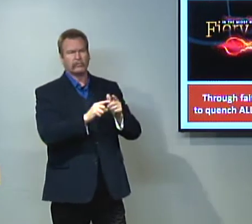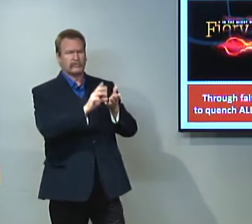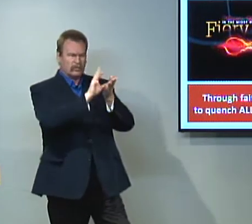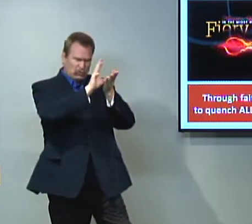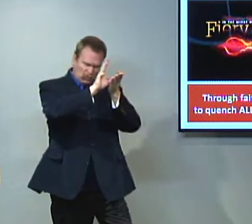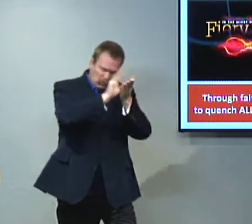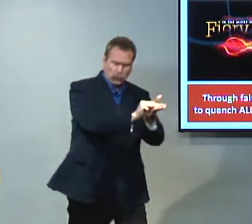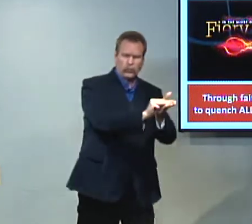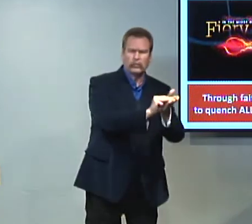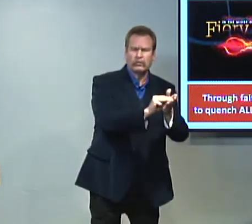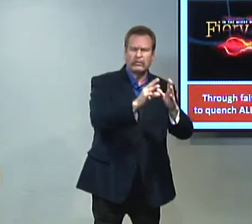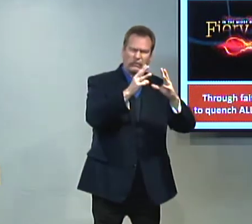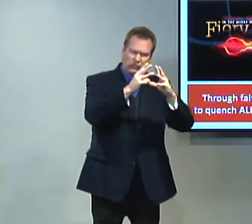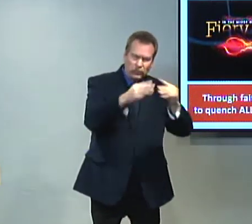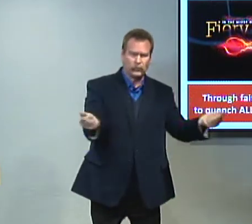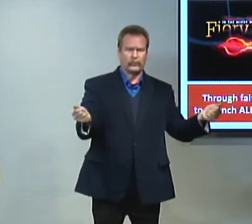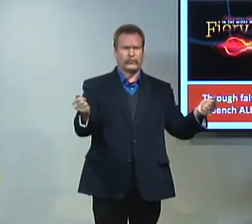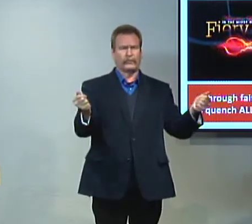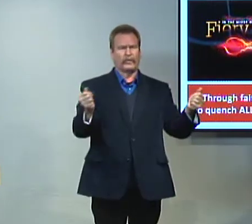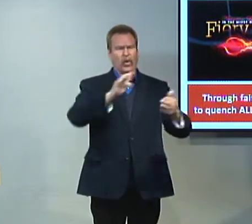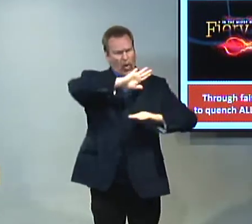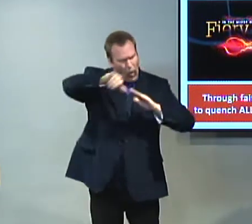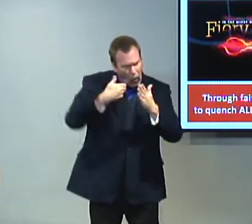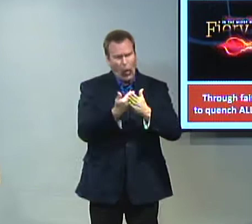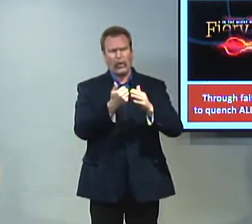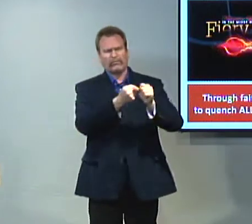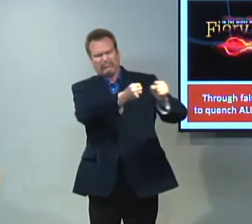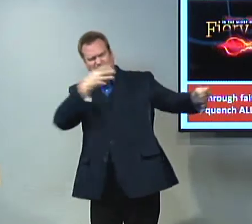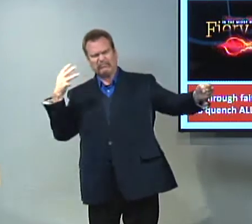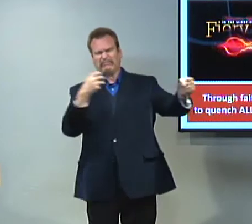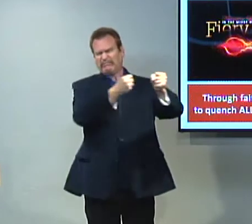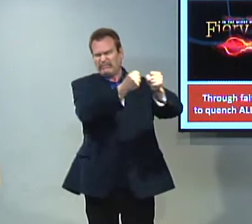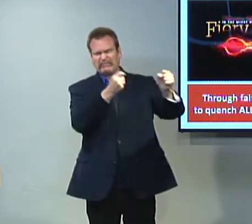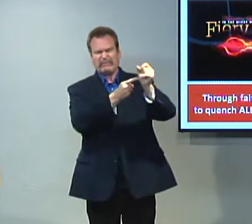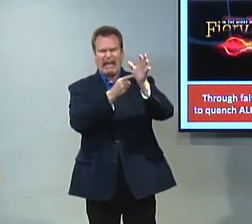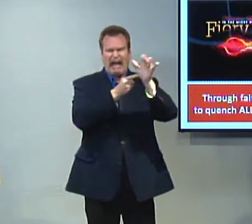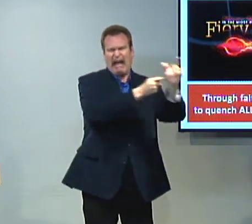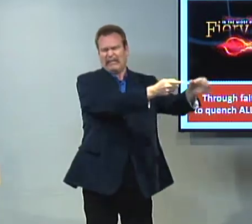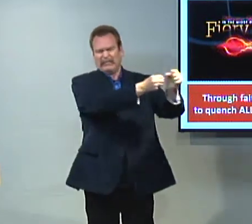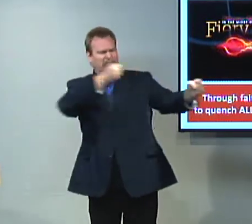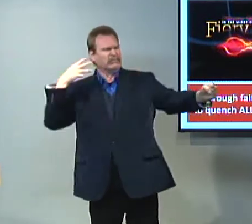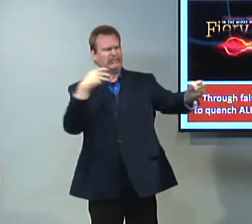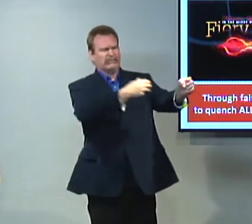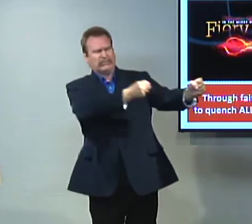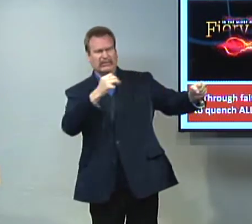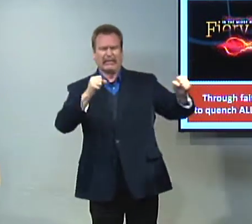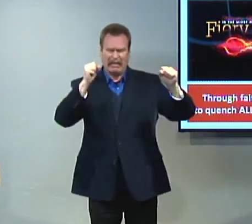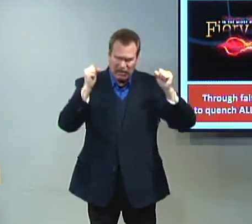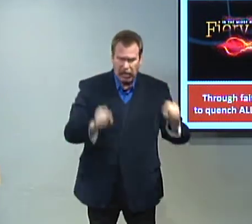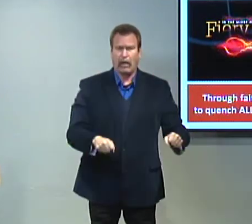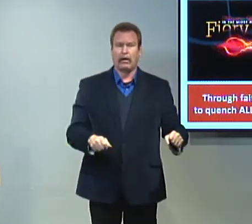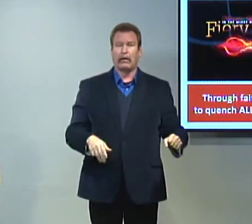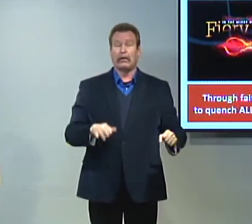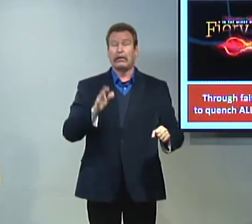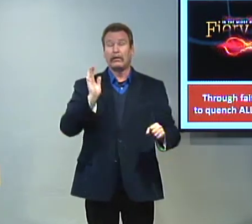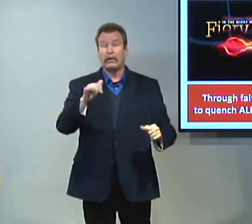So it says, with our faith we are able to quench all of these fiery darts, everything the devil wants to put against